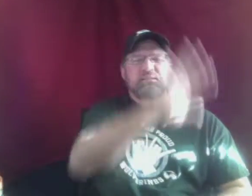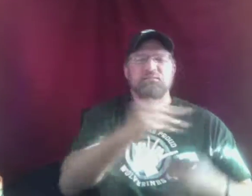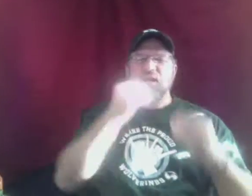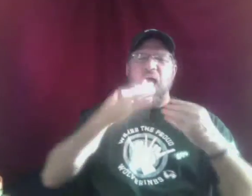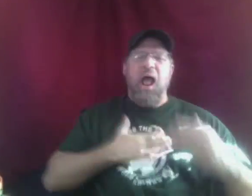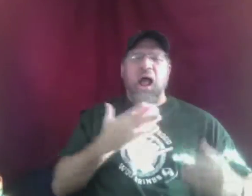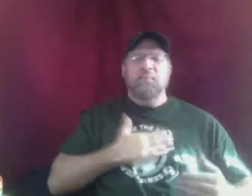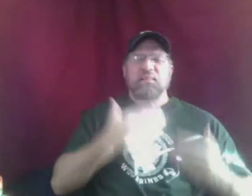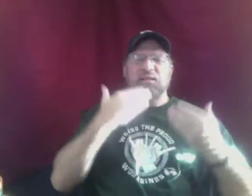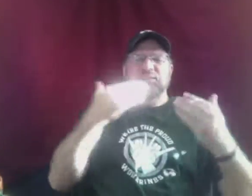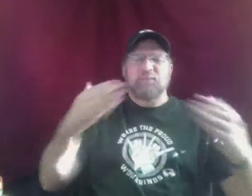He's got an awesome TV.